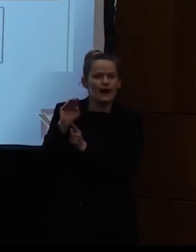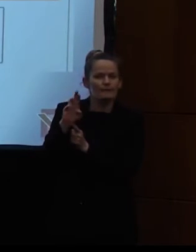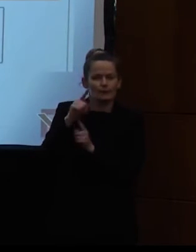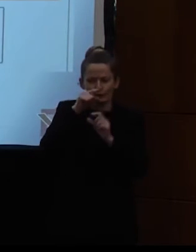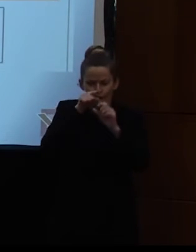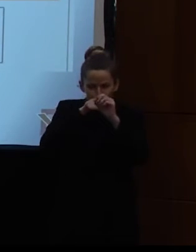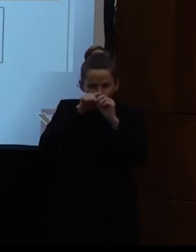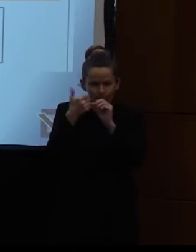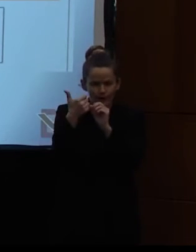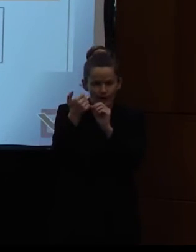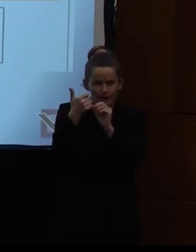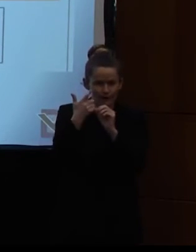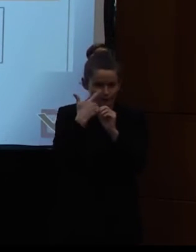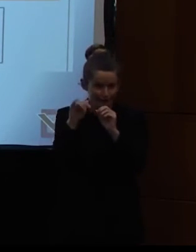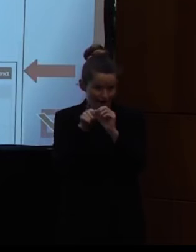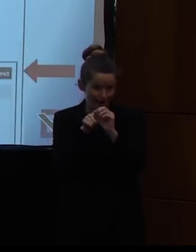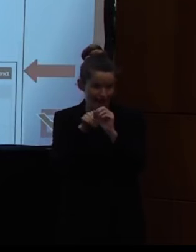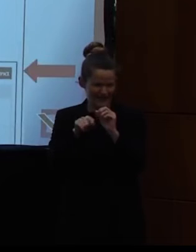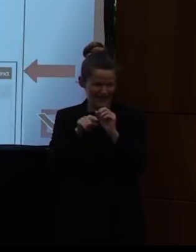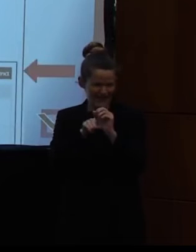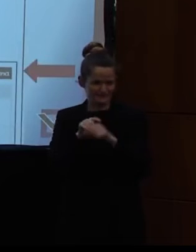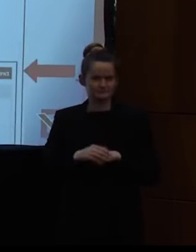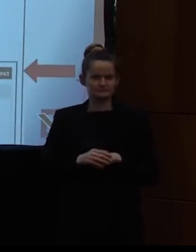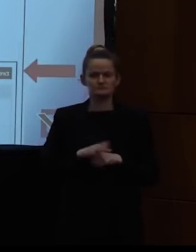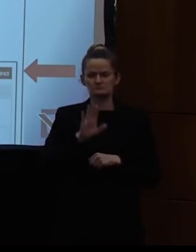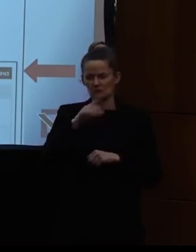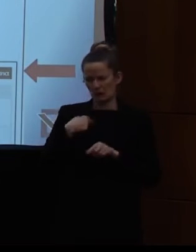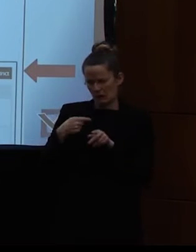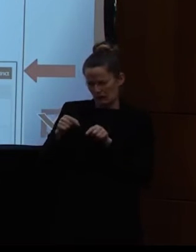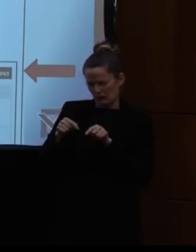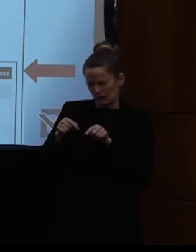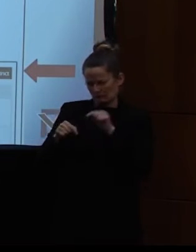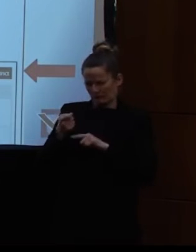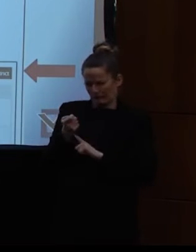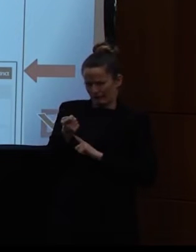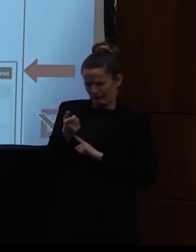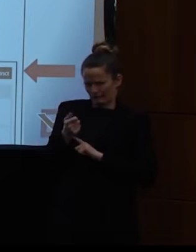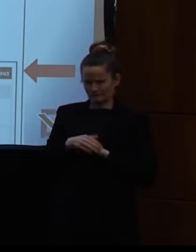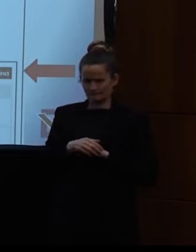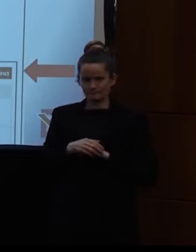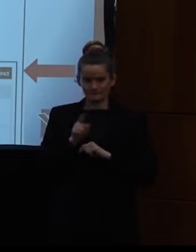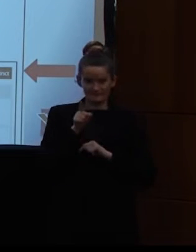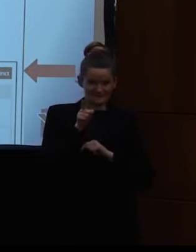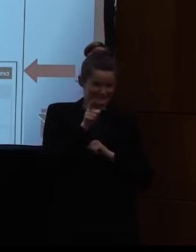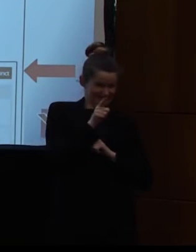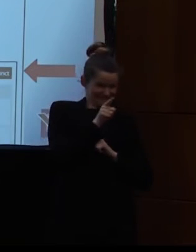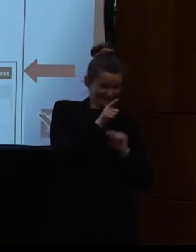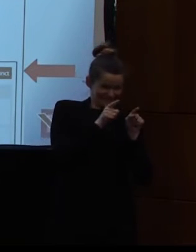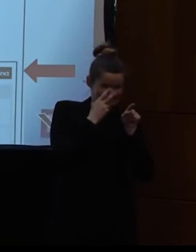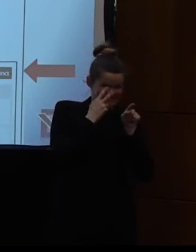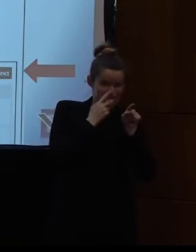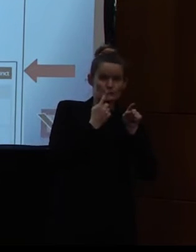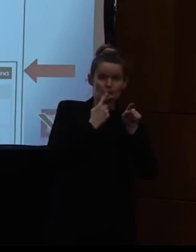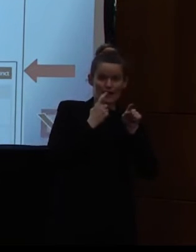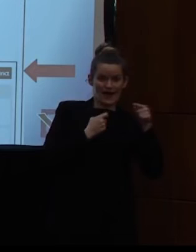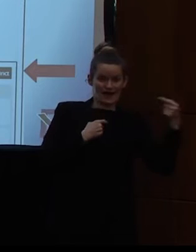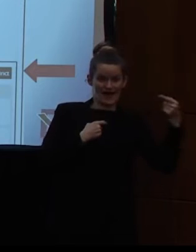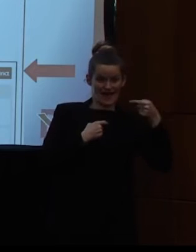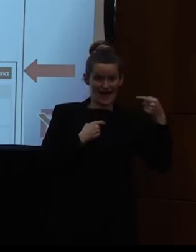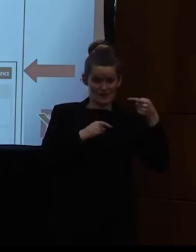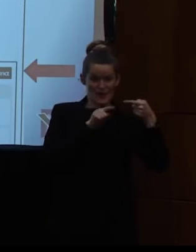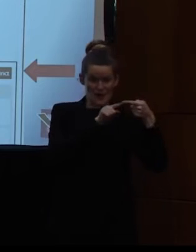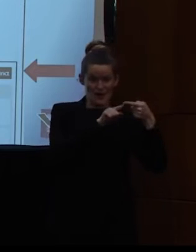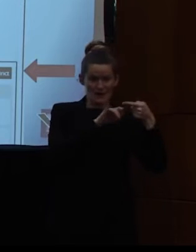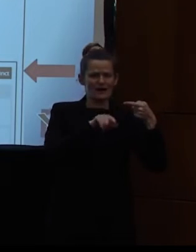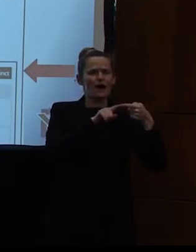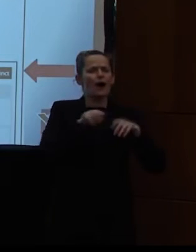on, if you can go back one more. If you click on the red arrow by results by precinct on our absentee by precinct page, that is the